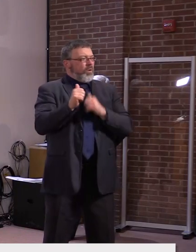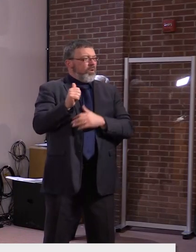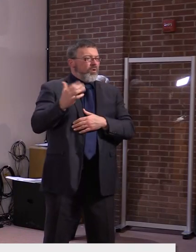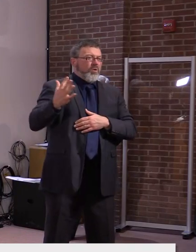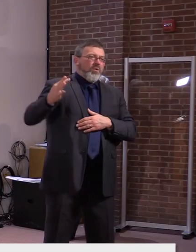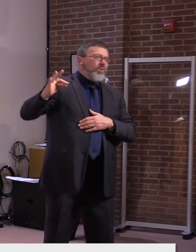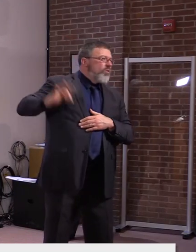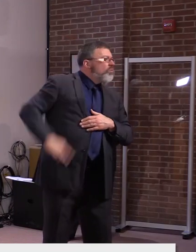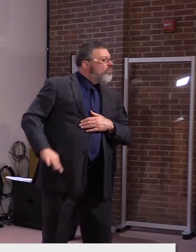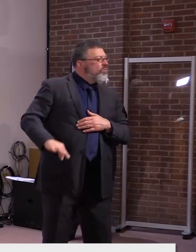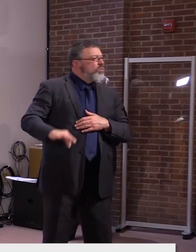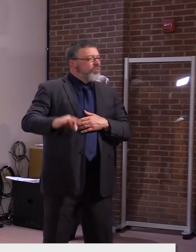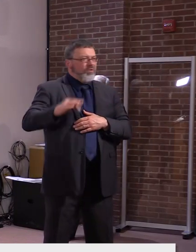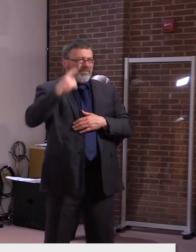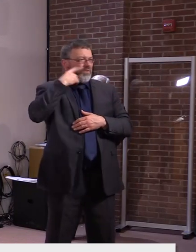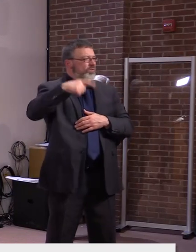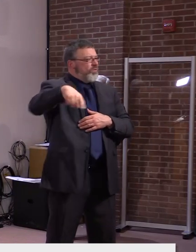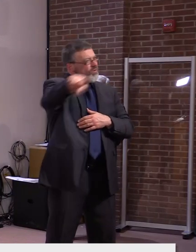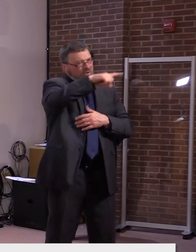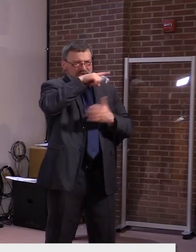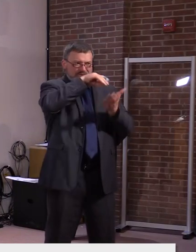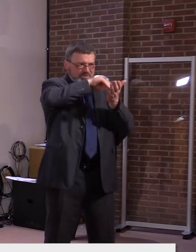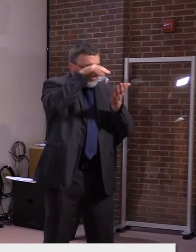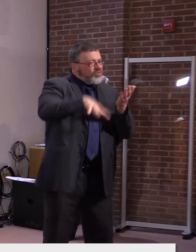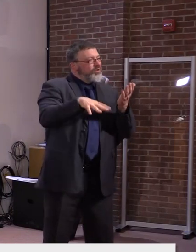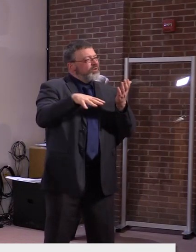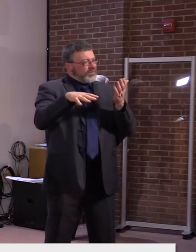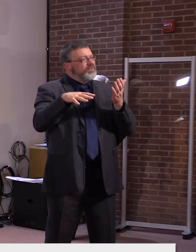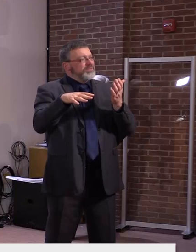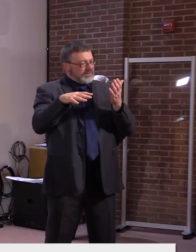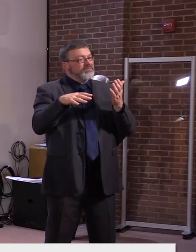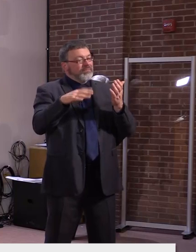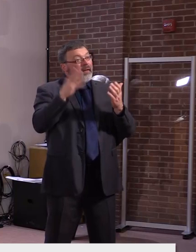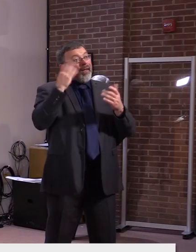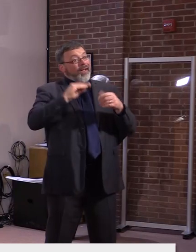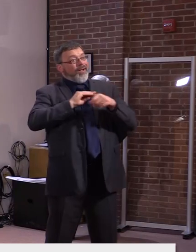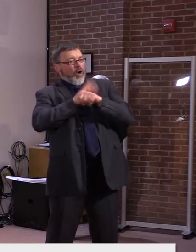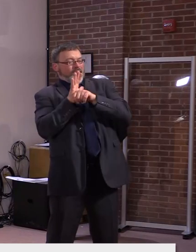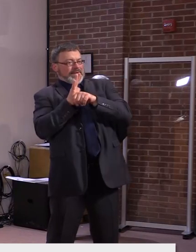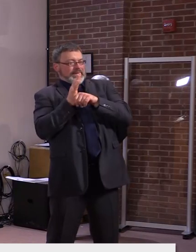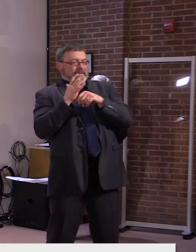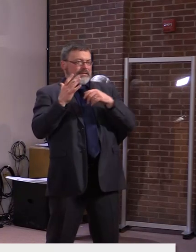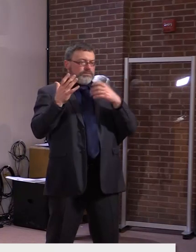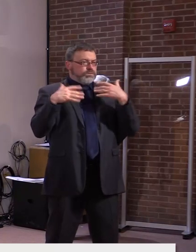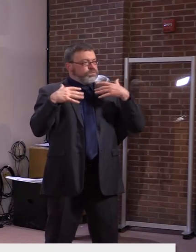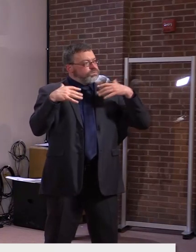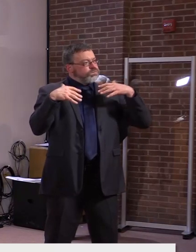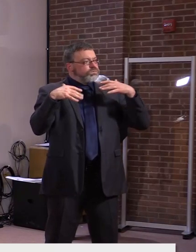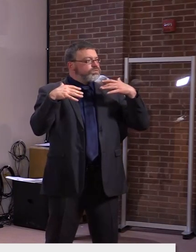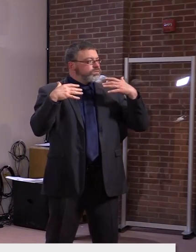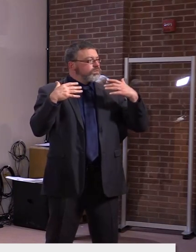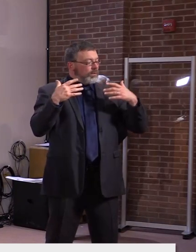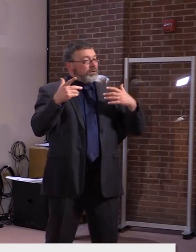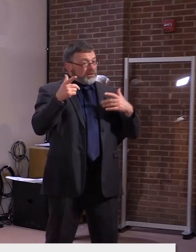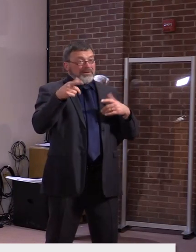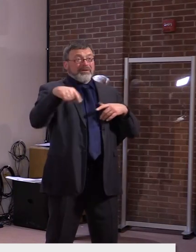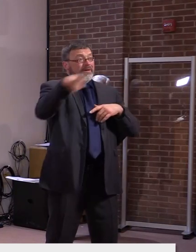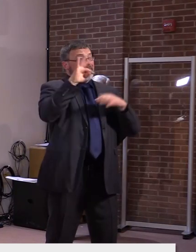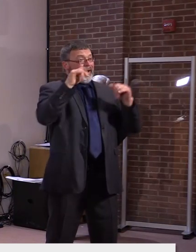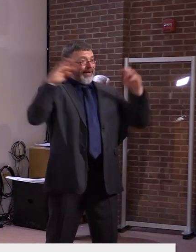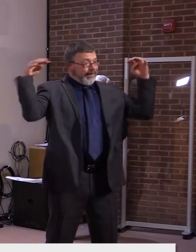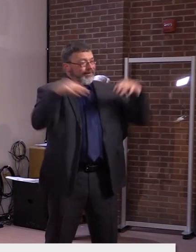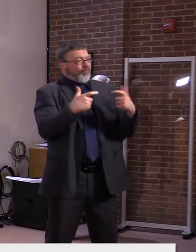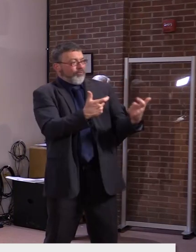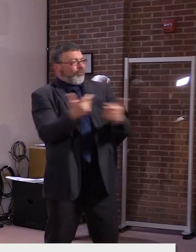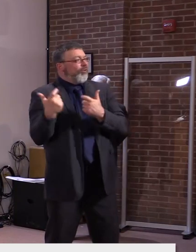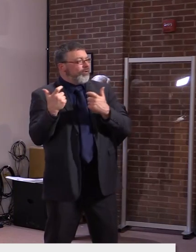youth and adults throughout the pandemic. Personally, I'm excited to have the opportunity this winter to watch in person my younger